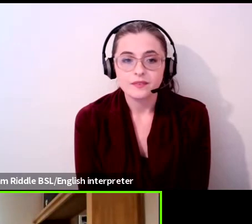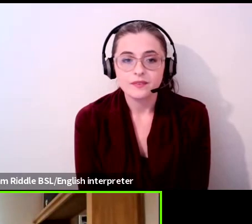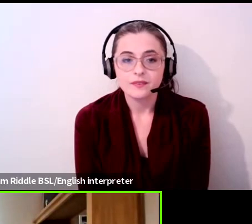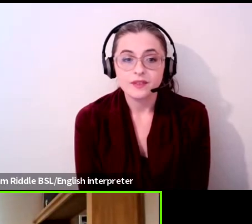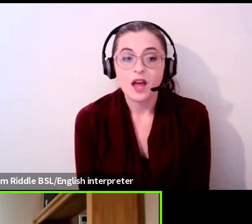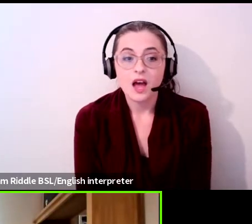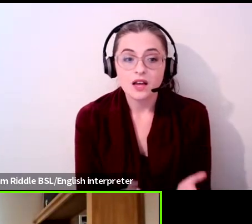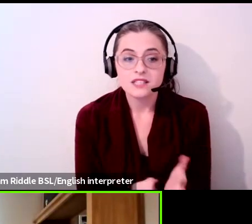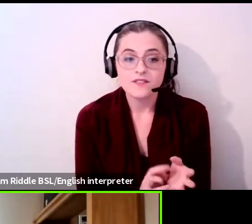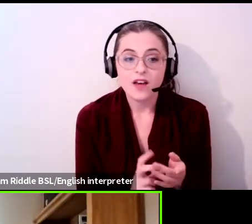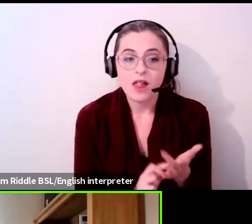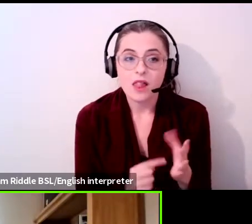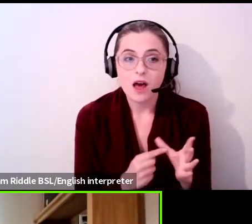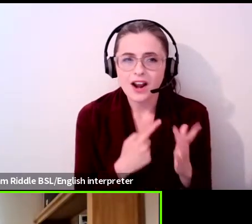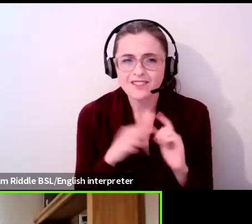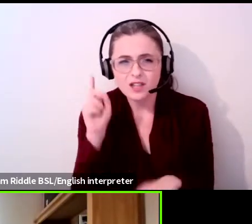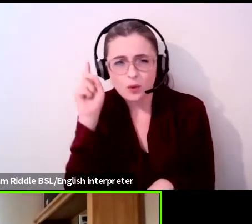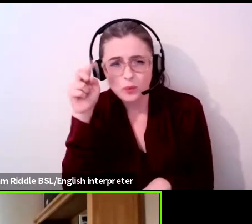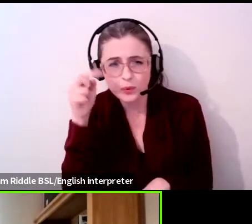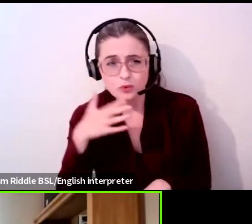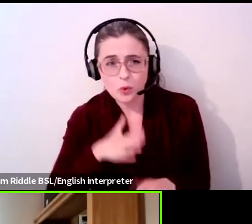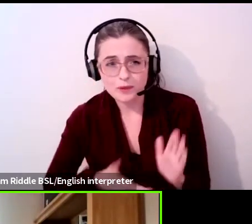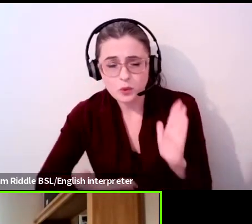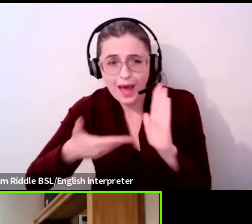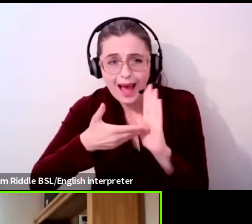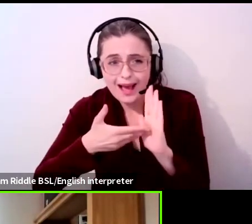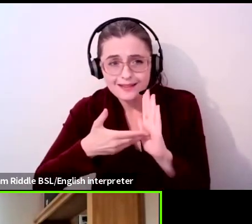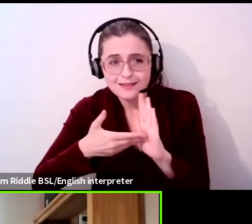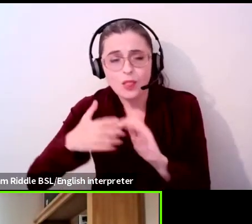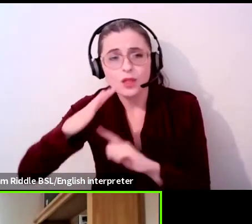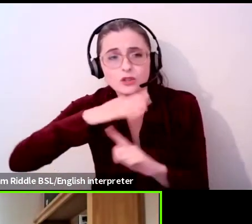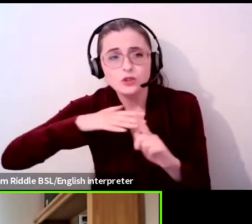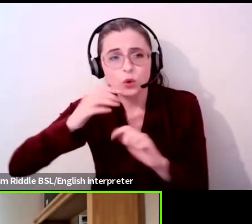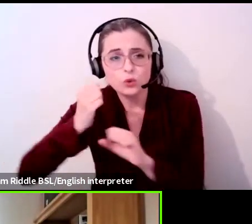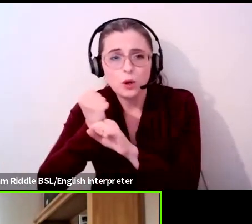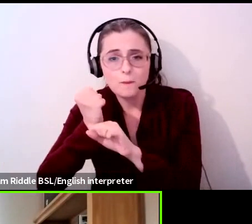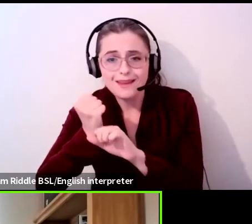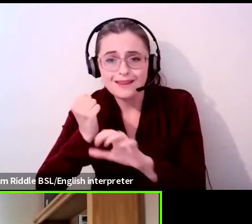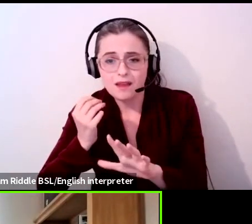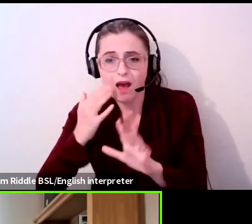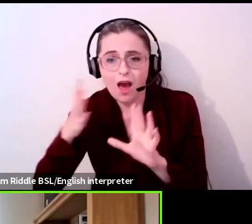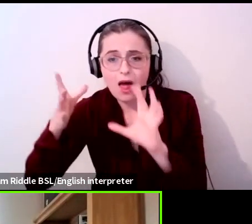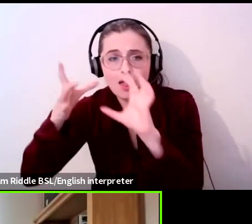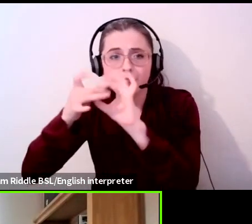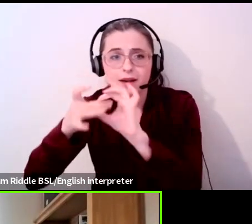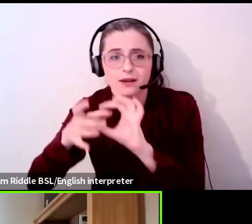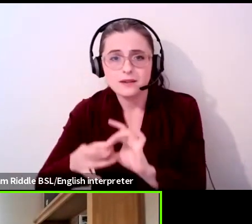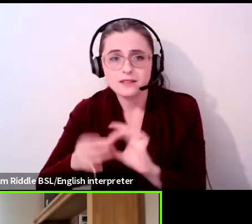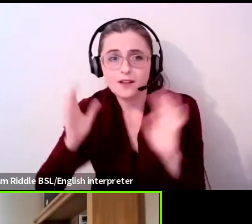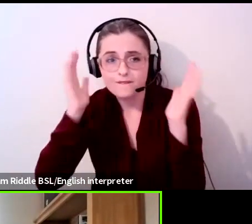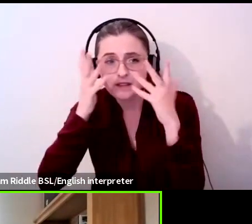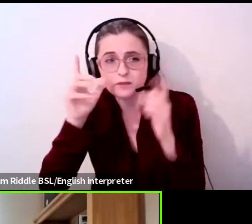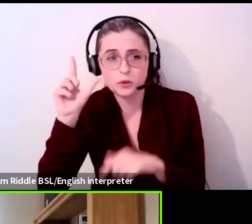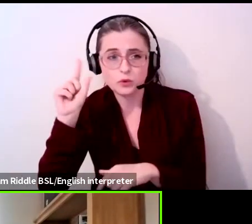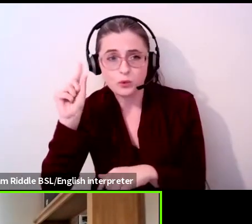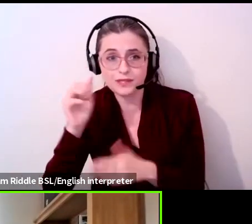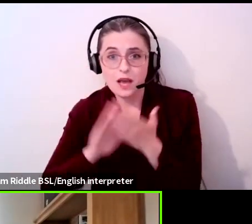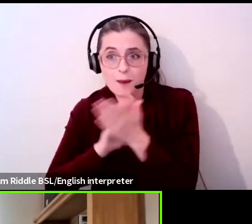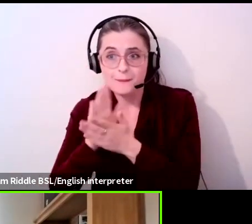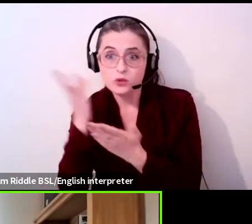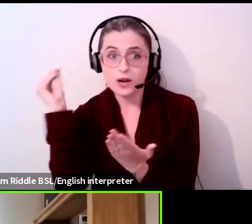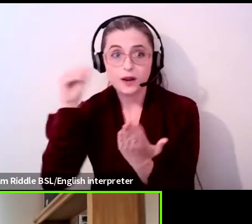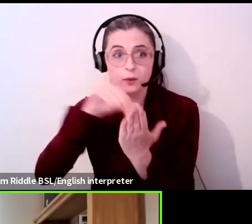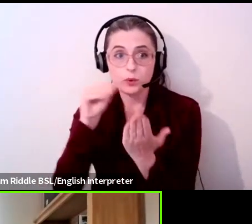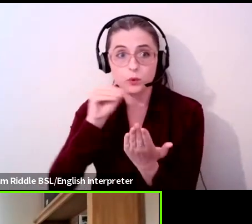Svetlana, I just had a thought. Do you want me to add the social media links and send them over so you can put them in the